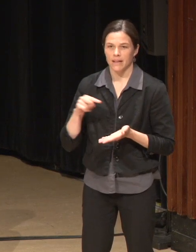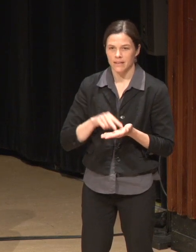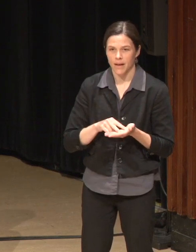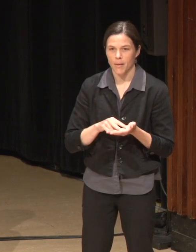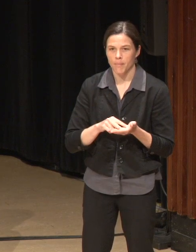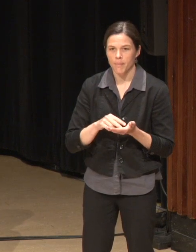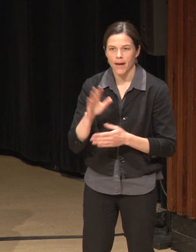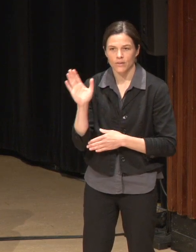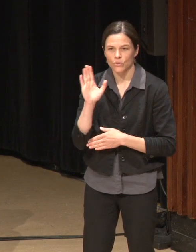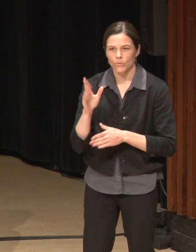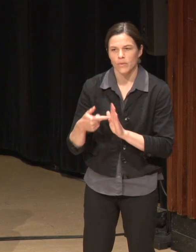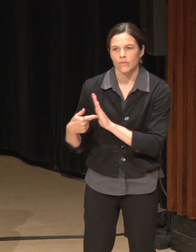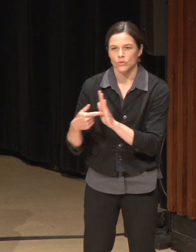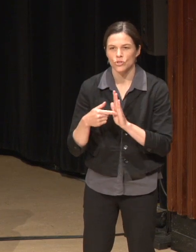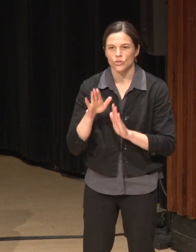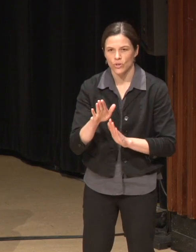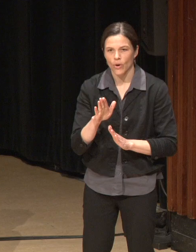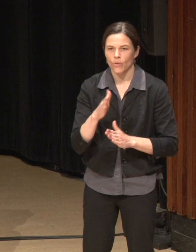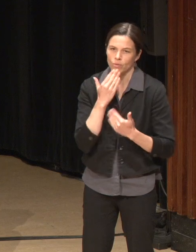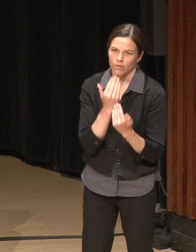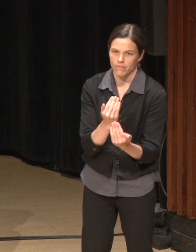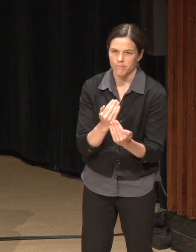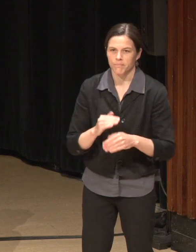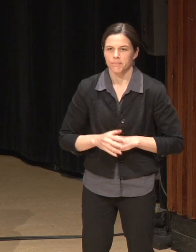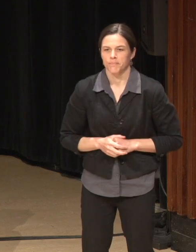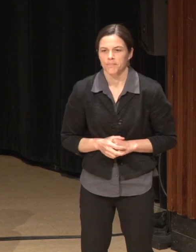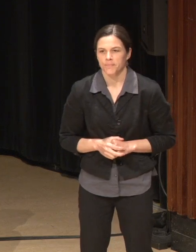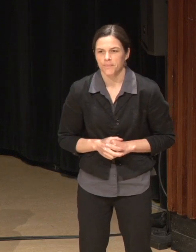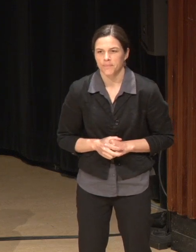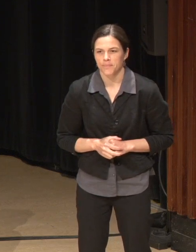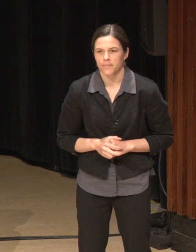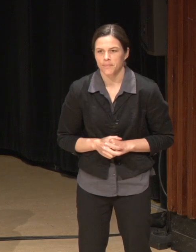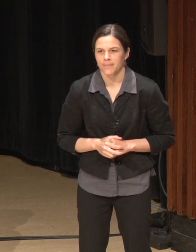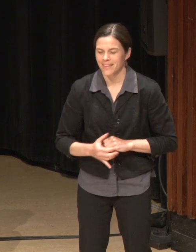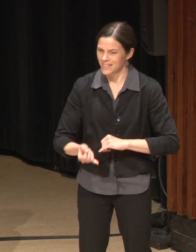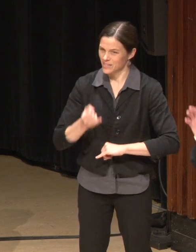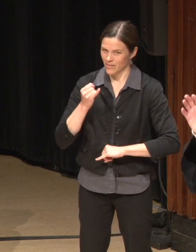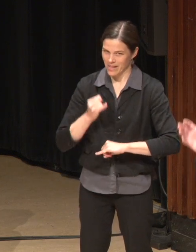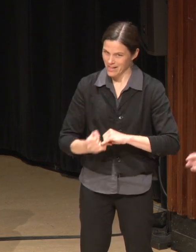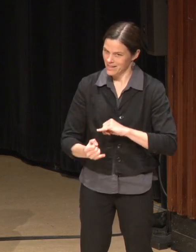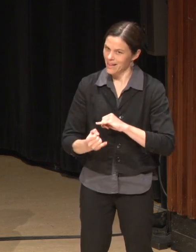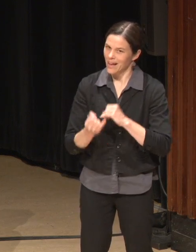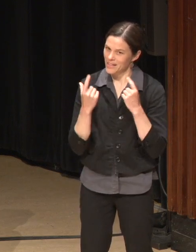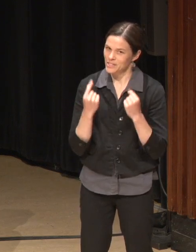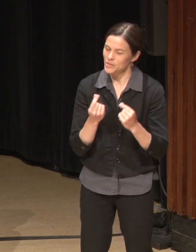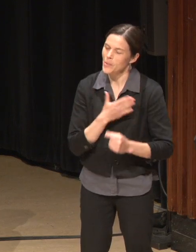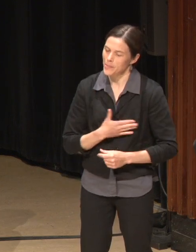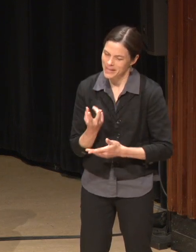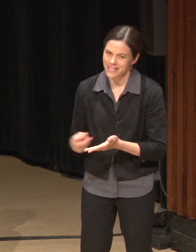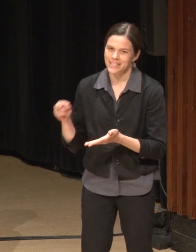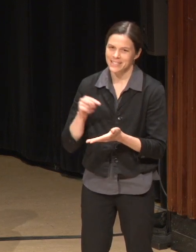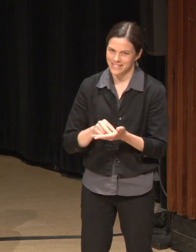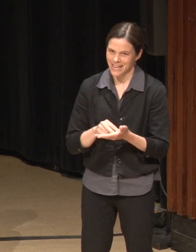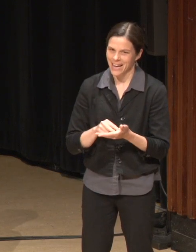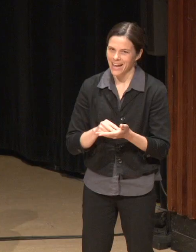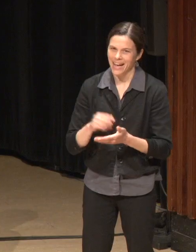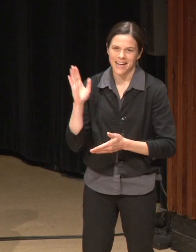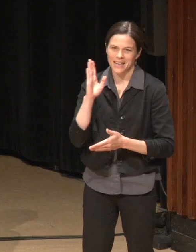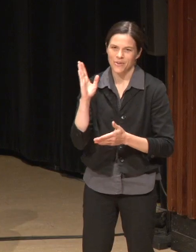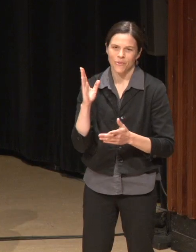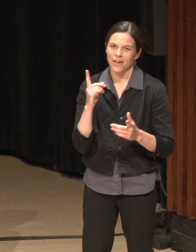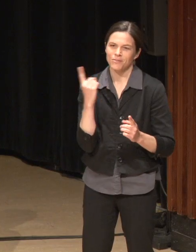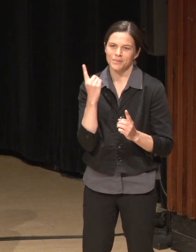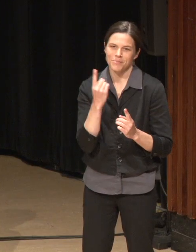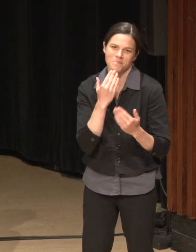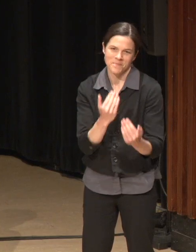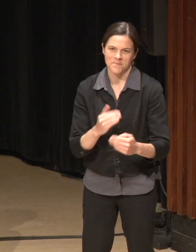joining us this morning as a way to say thank you. So as your last assignment, please stand and give somebody a wave to say thank you.